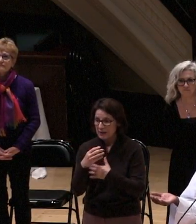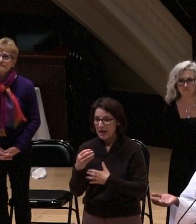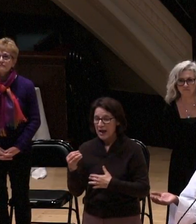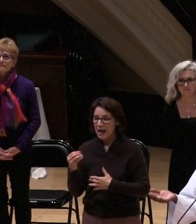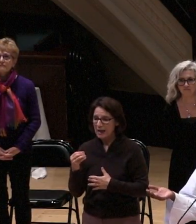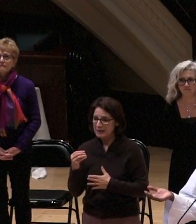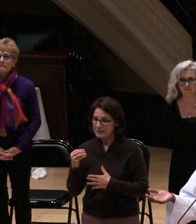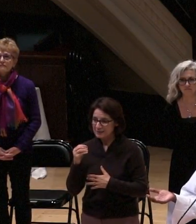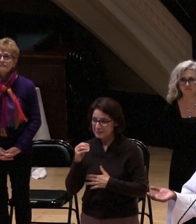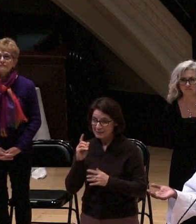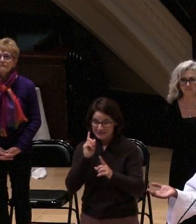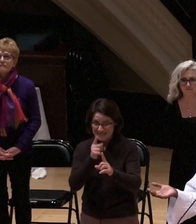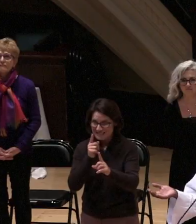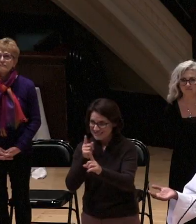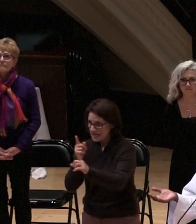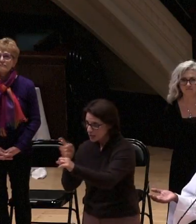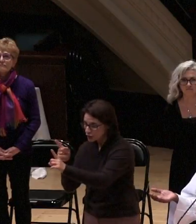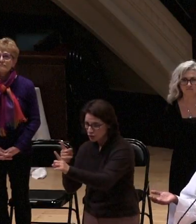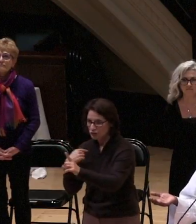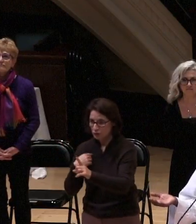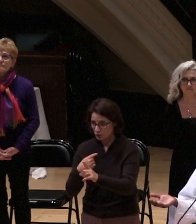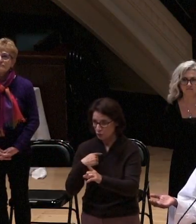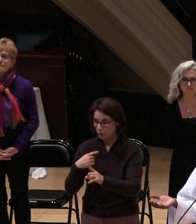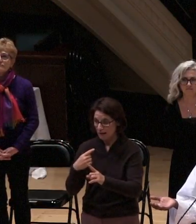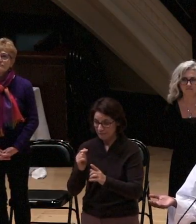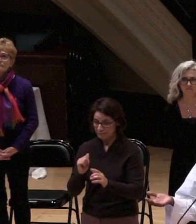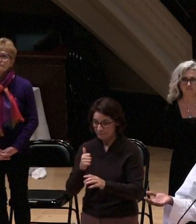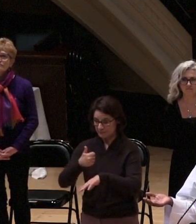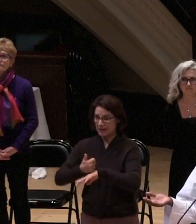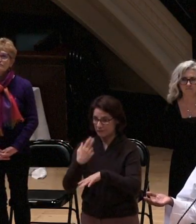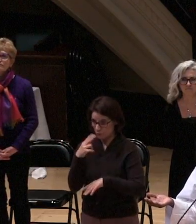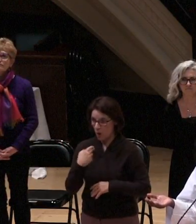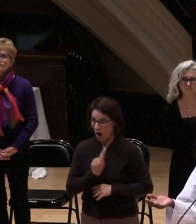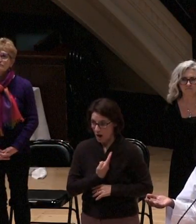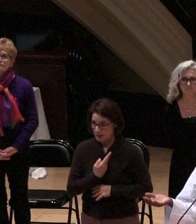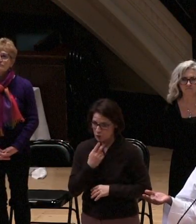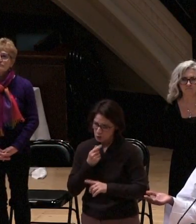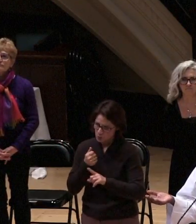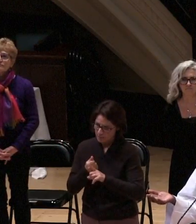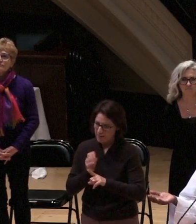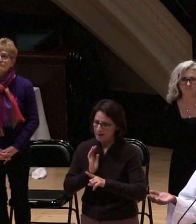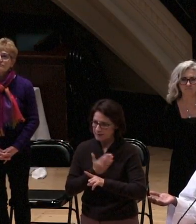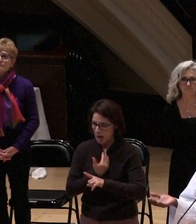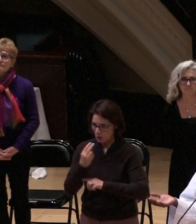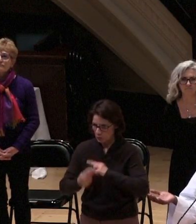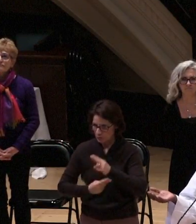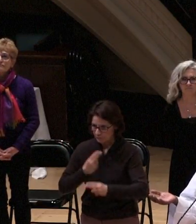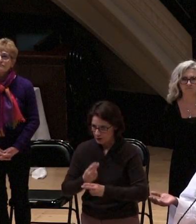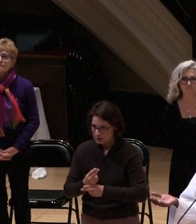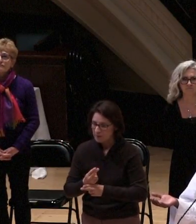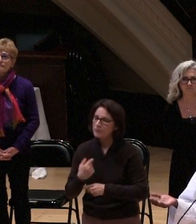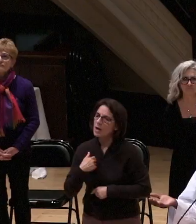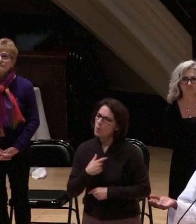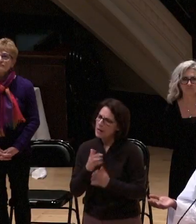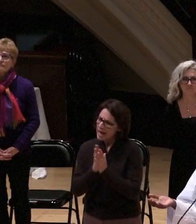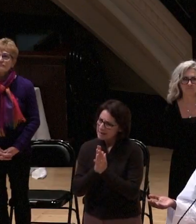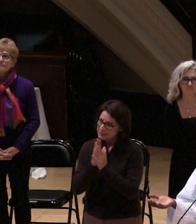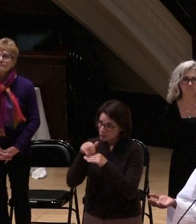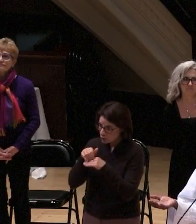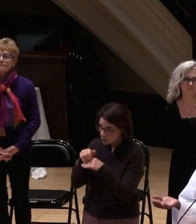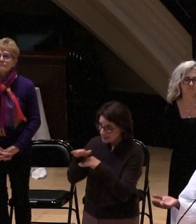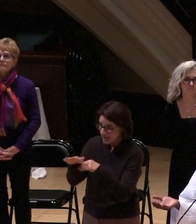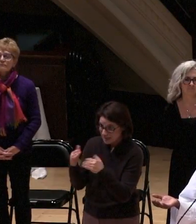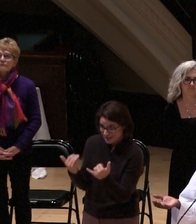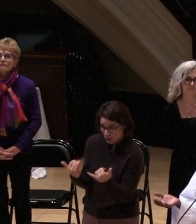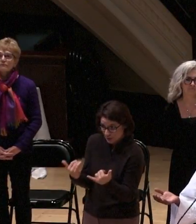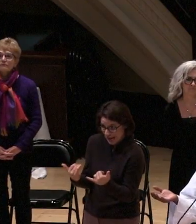us to impact our universe. We ask that you send us forth today to be led and guided by